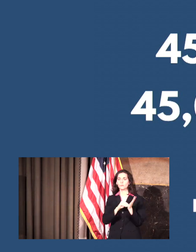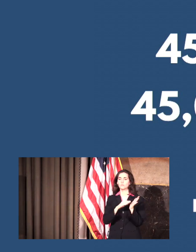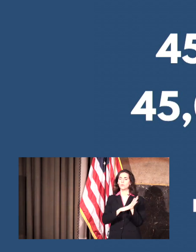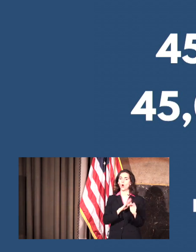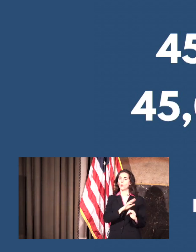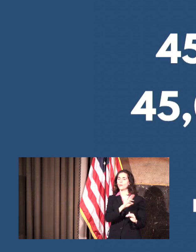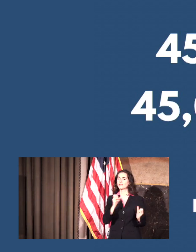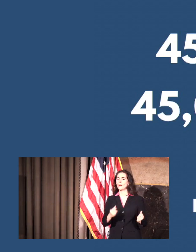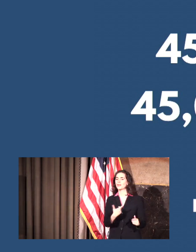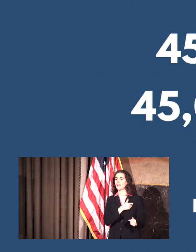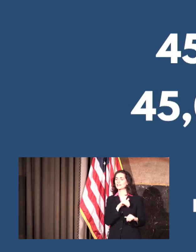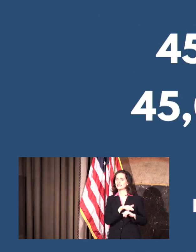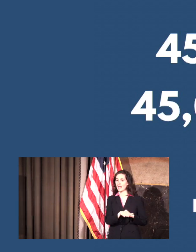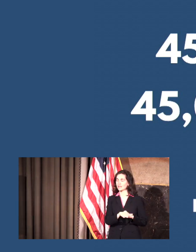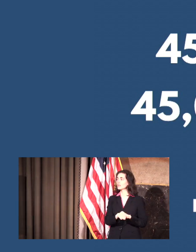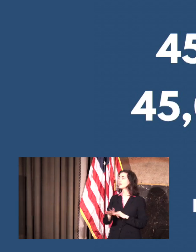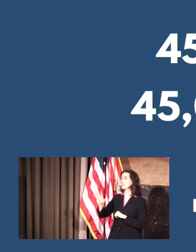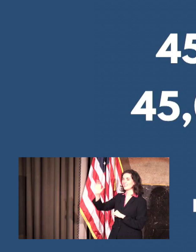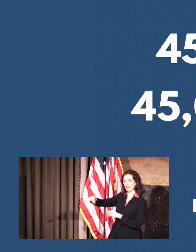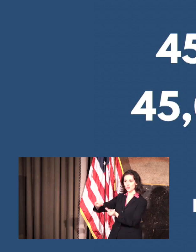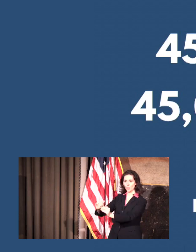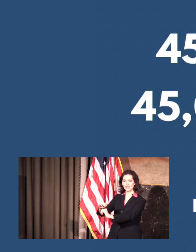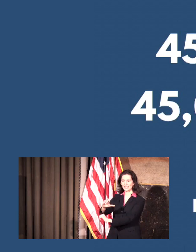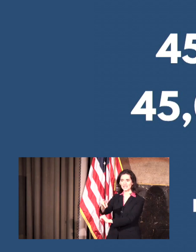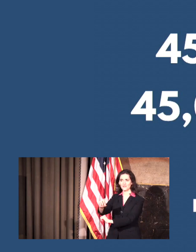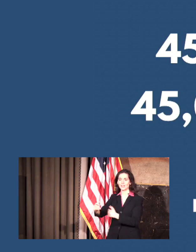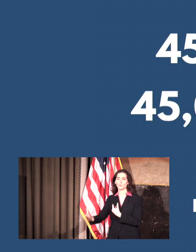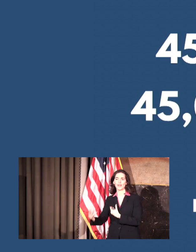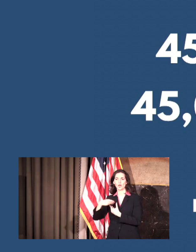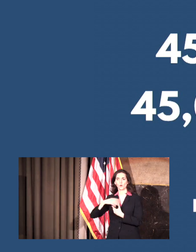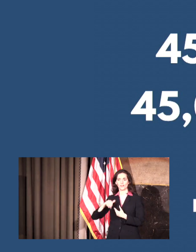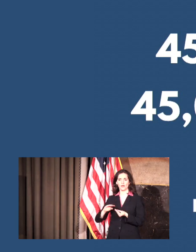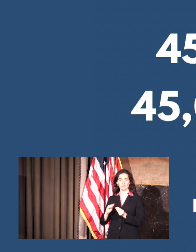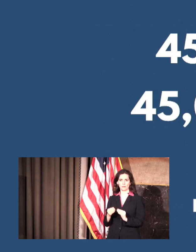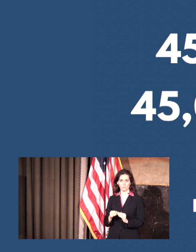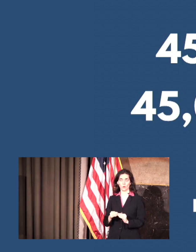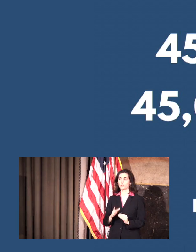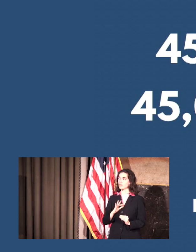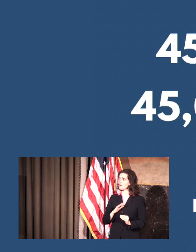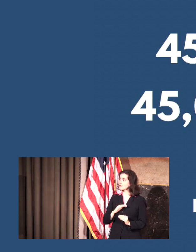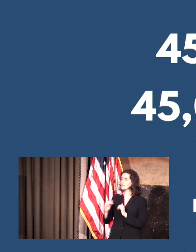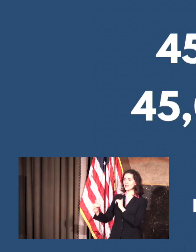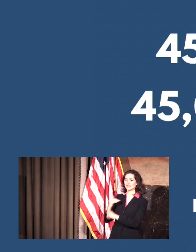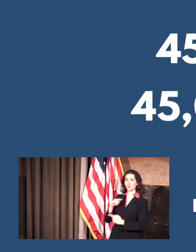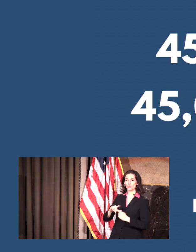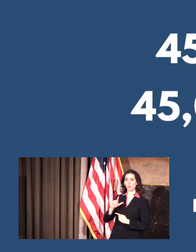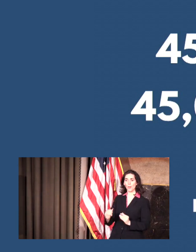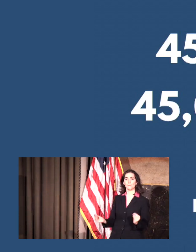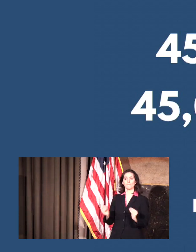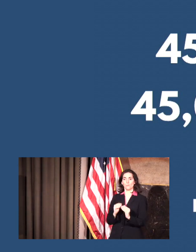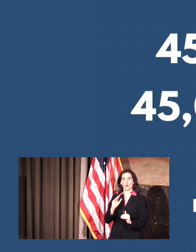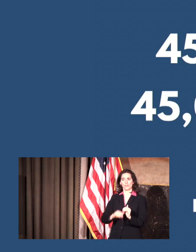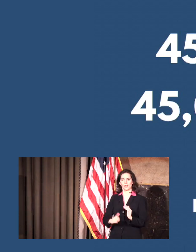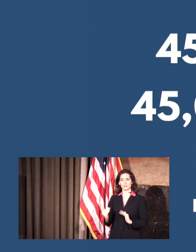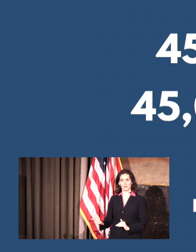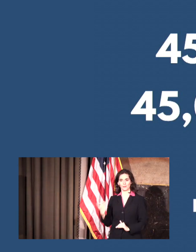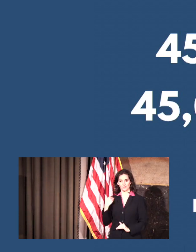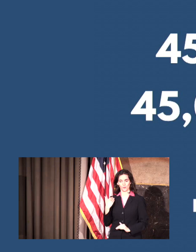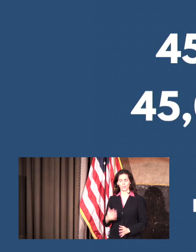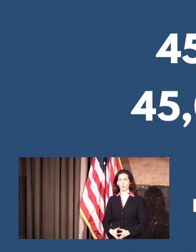Again, it's more doses coming to the state than otherwise would have come to us. The last thing I will mention